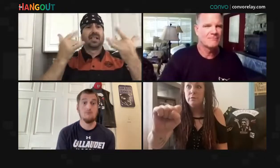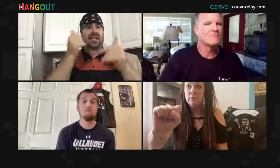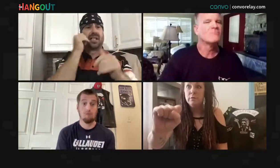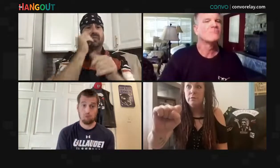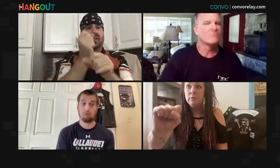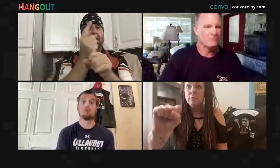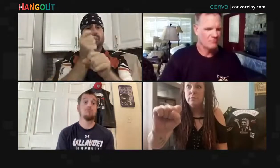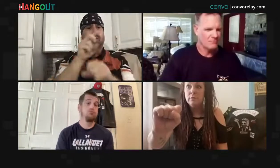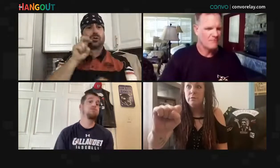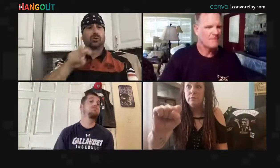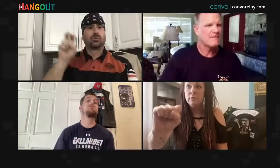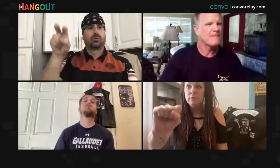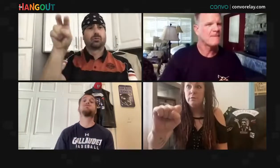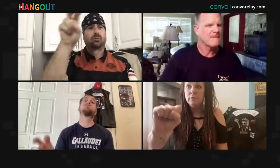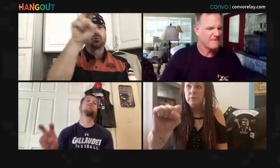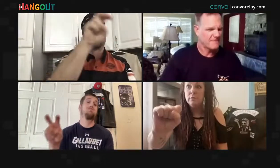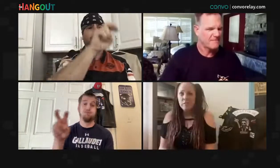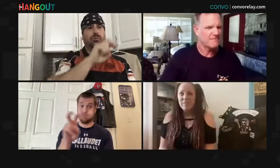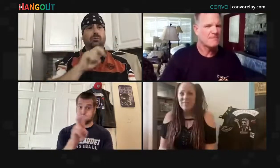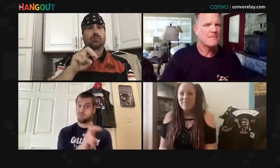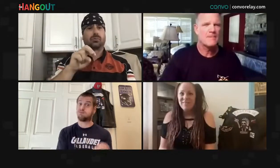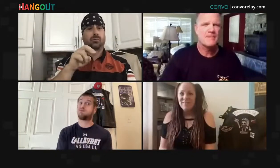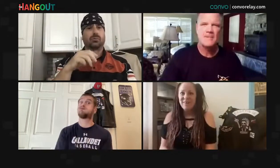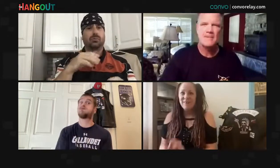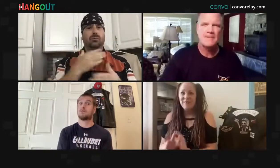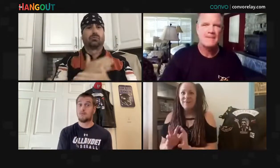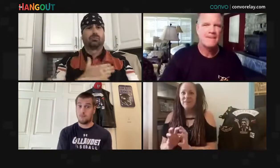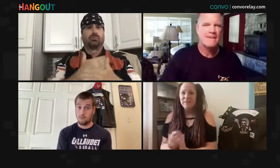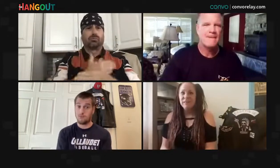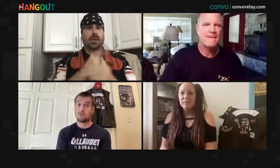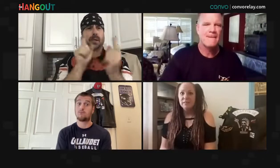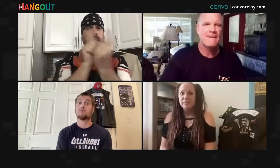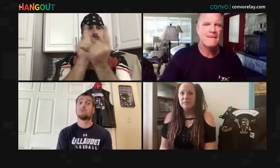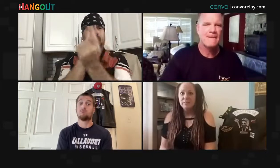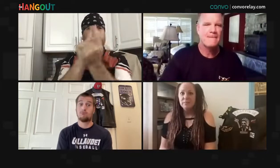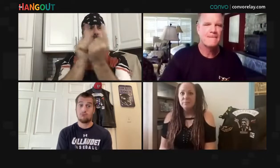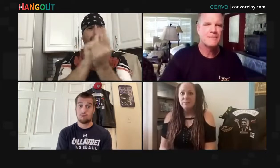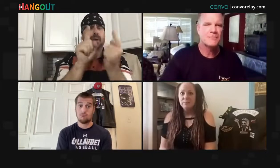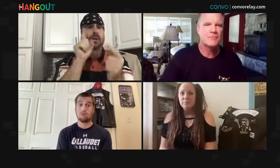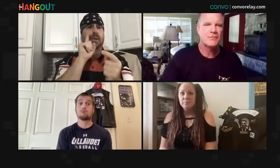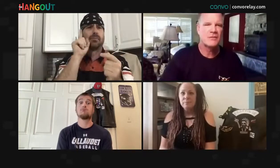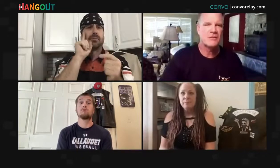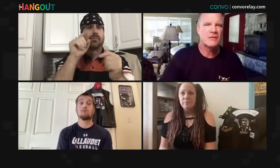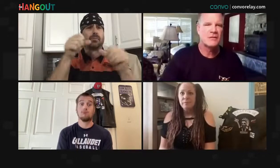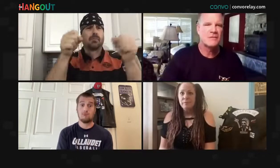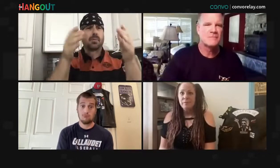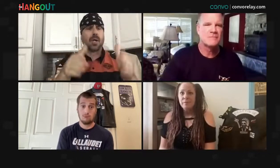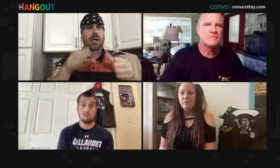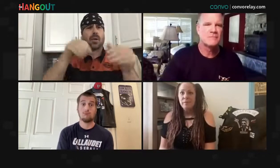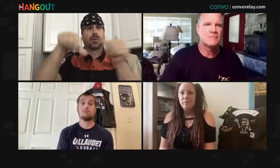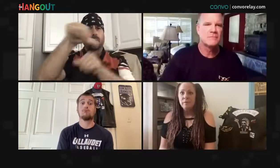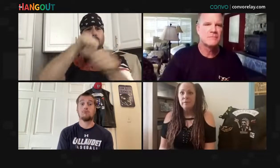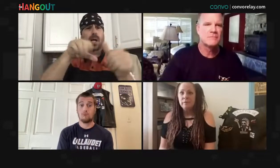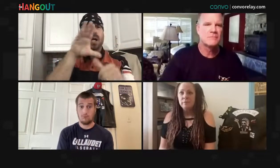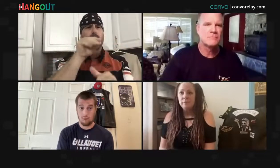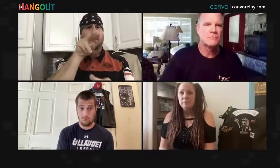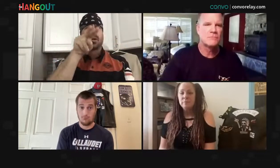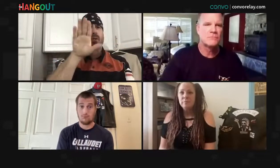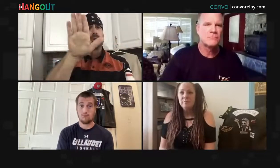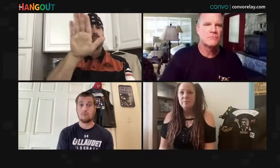each motorcycle group hosts an event every year. So you could just ride around and go to the different events around the United States, meet different deaf